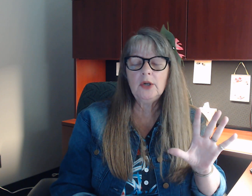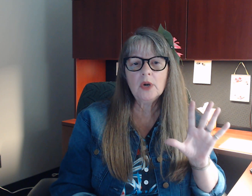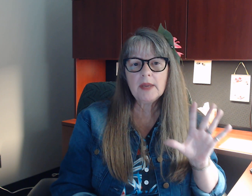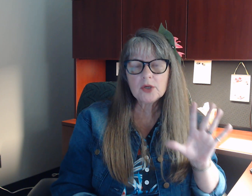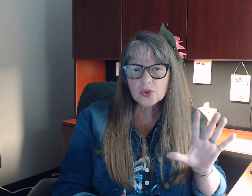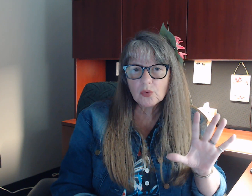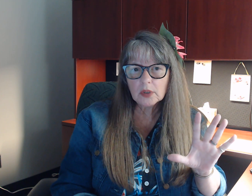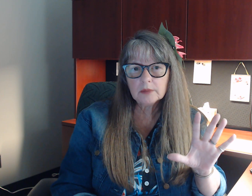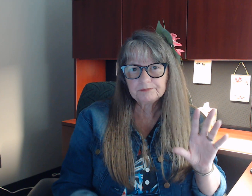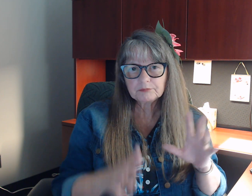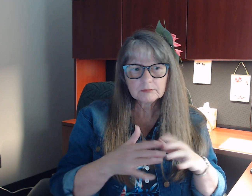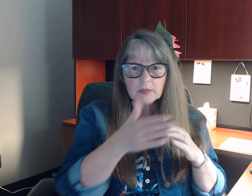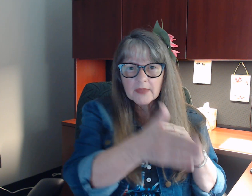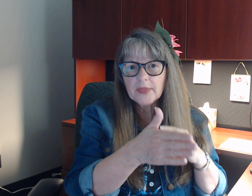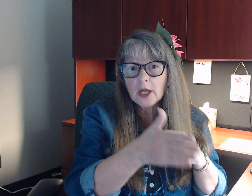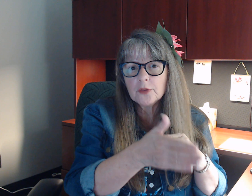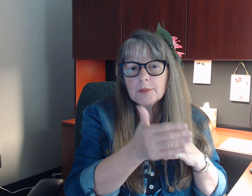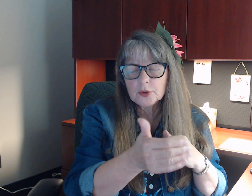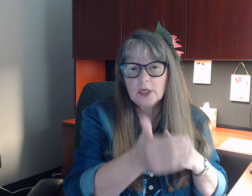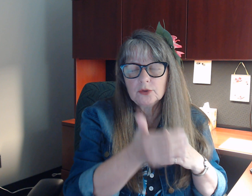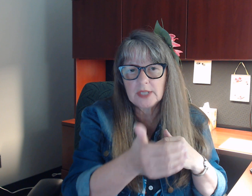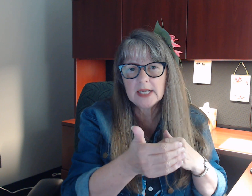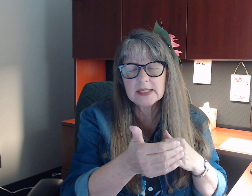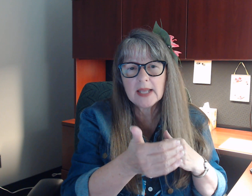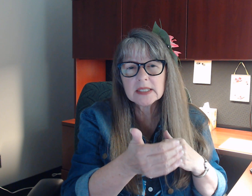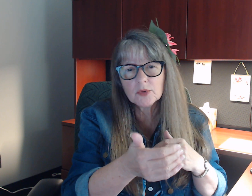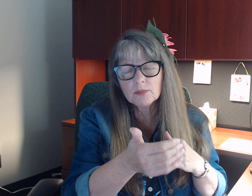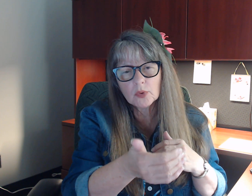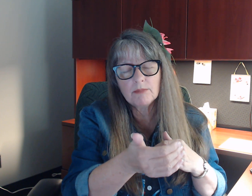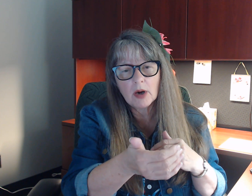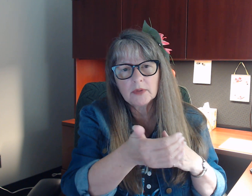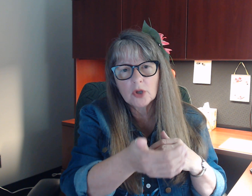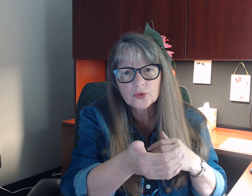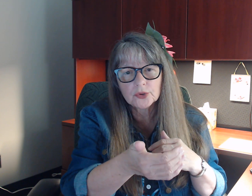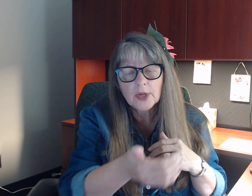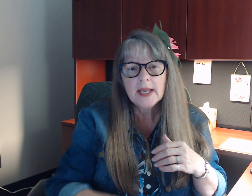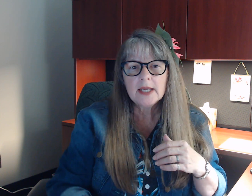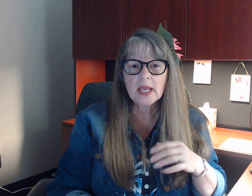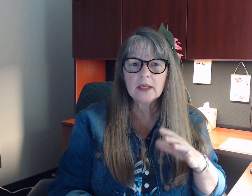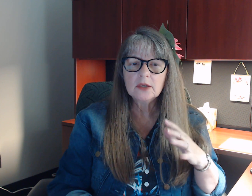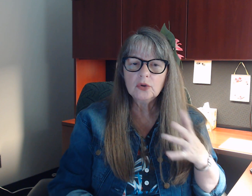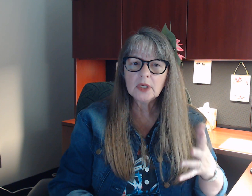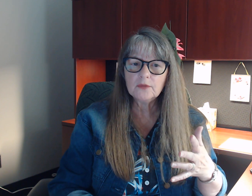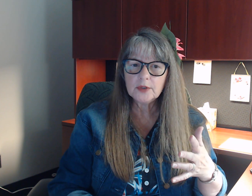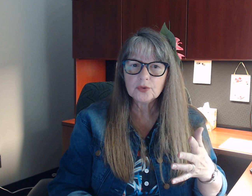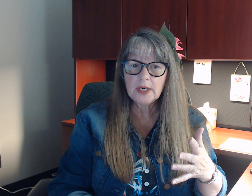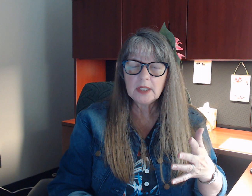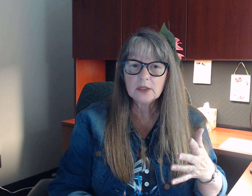make sure that the other person understands. And that's the most important part of the culture. Is like, you can get frustrated because you're going,